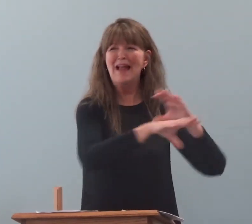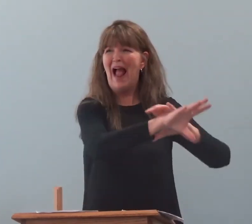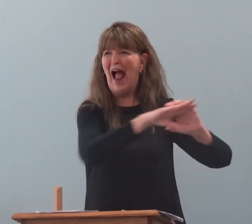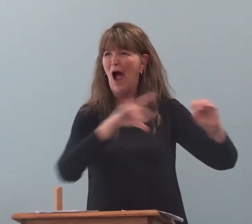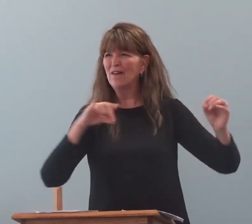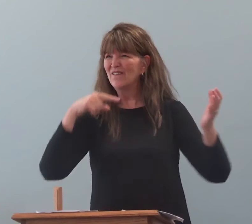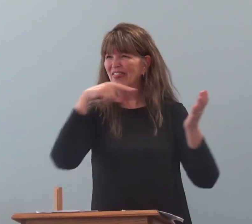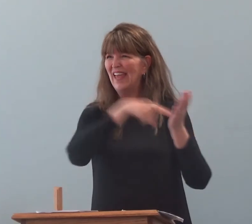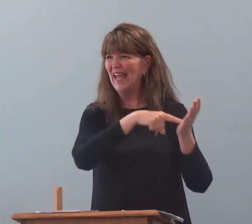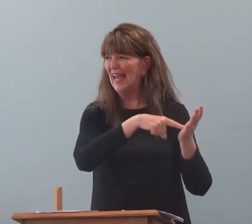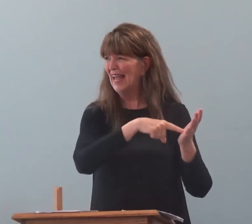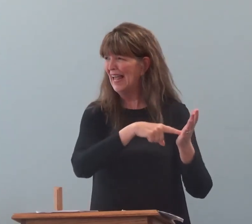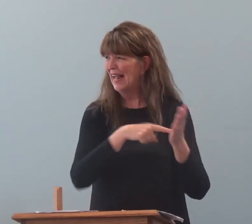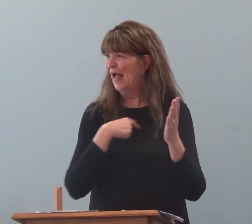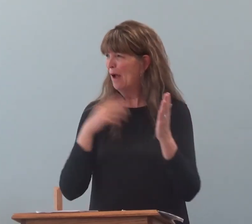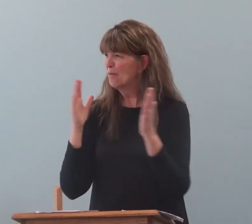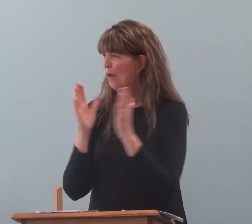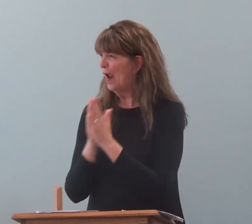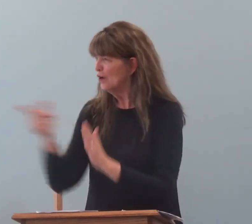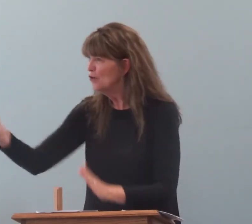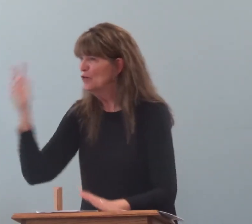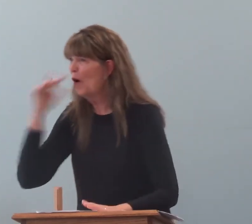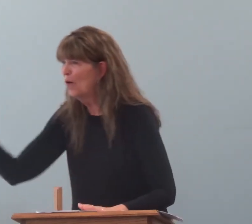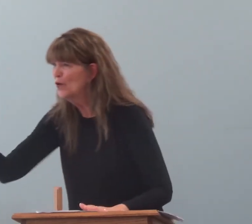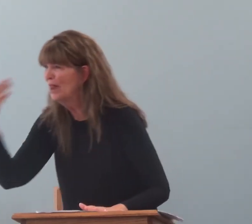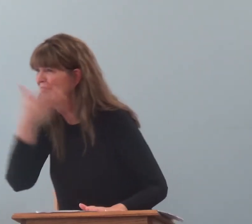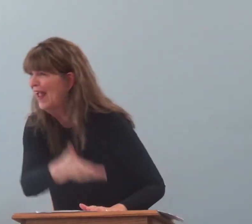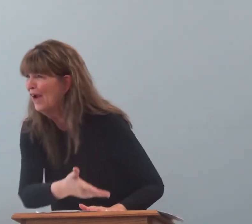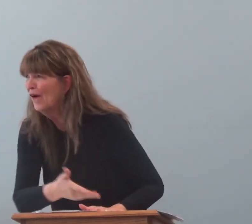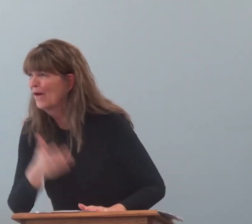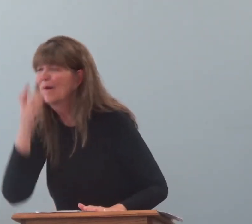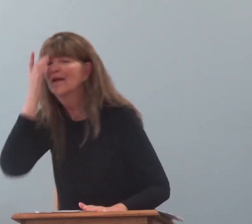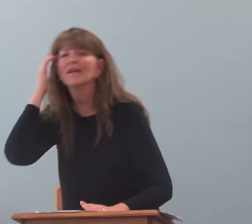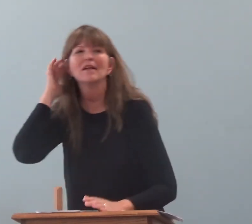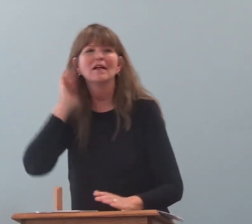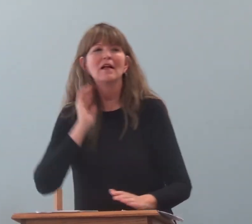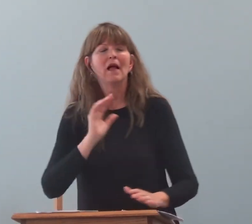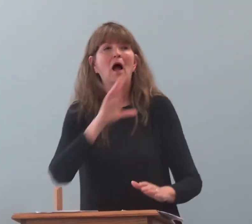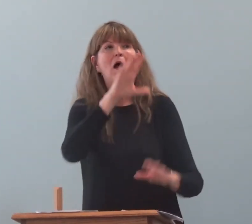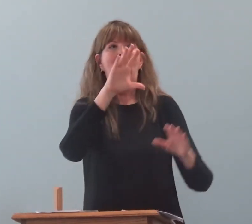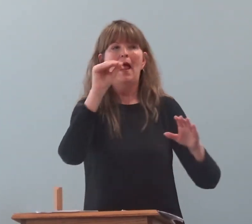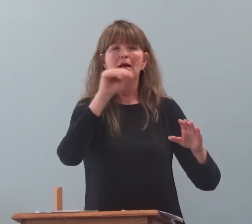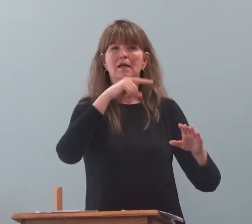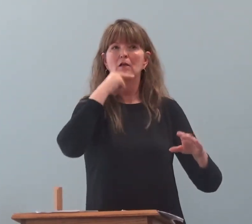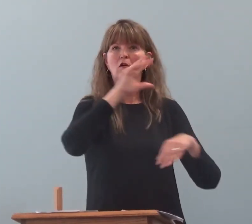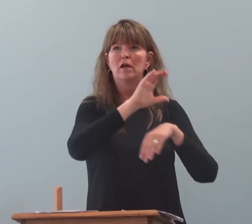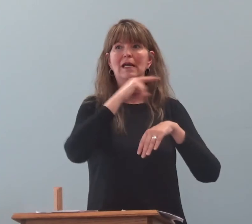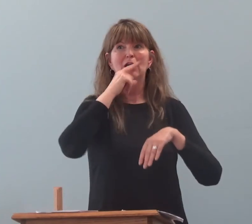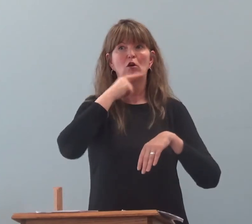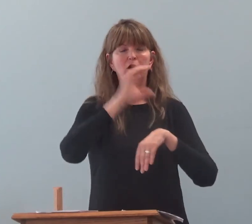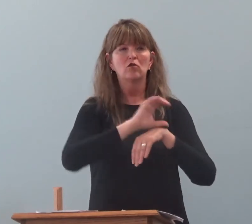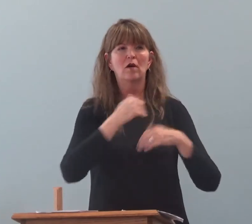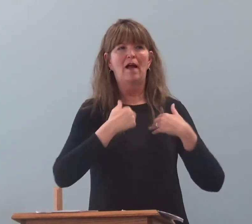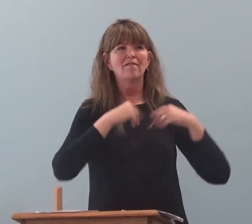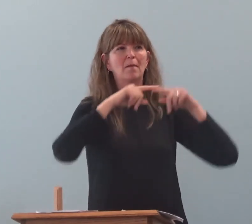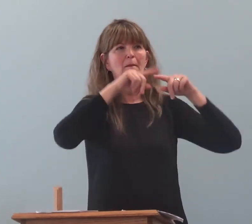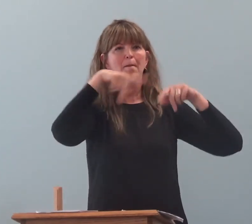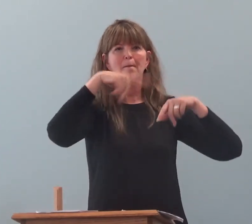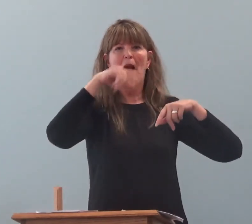God to put me back into the deaf church, to get me out of there. You know, you were there, Lynn. And in the hearing